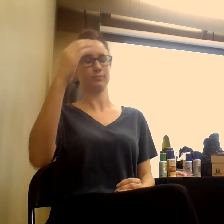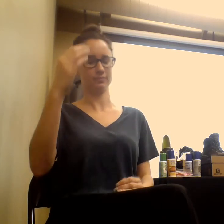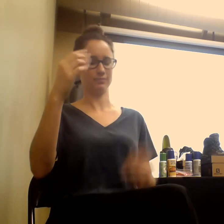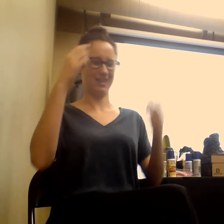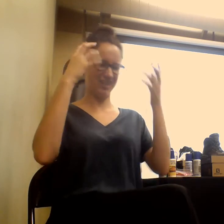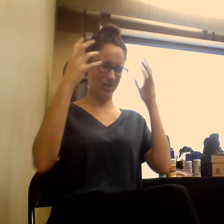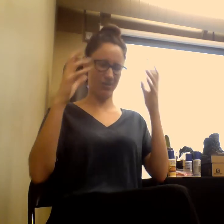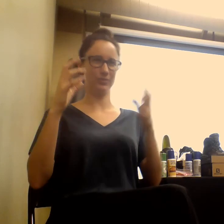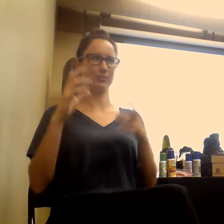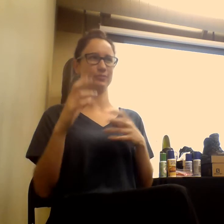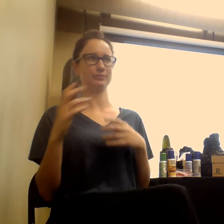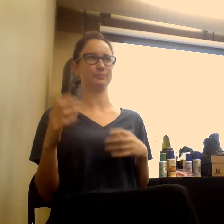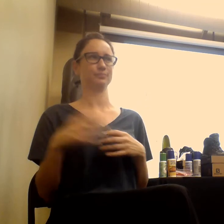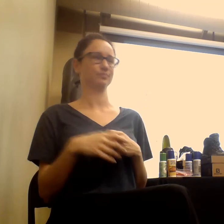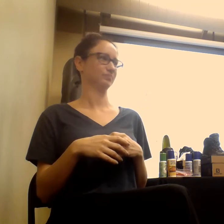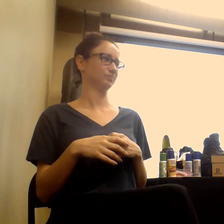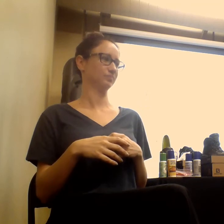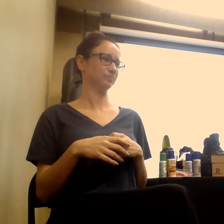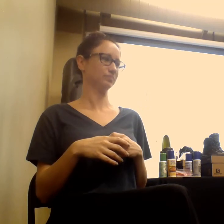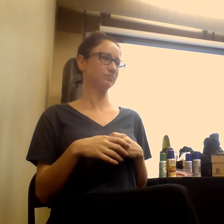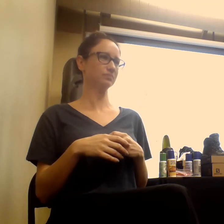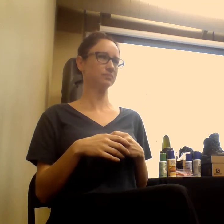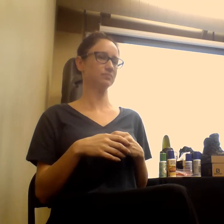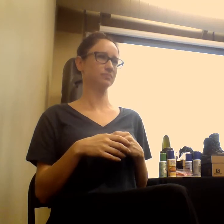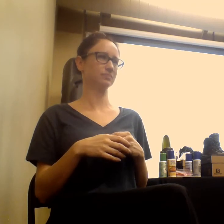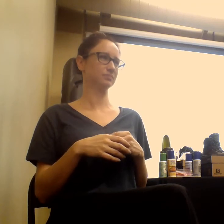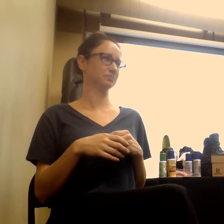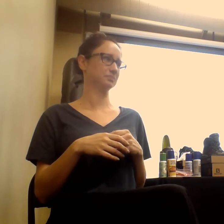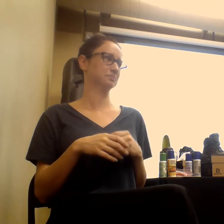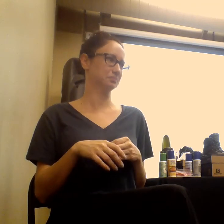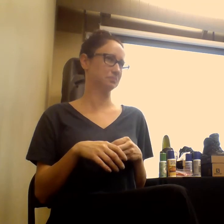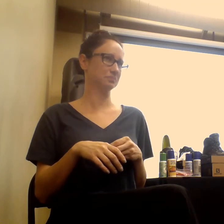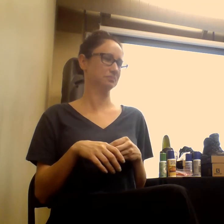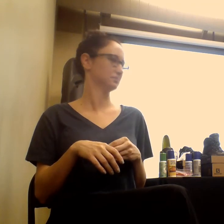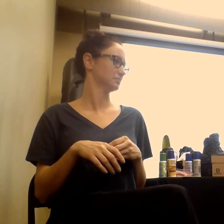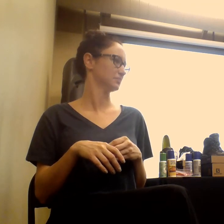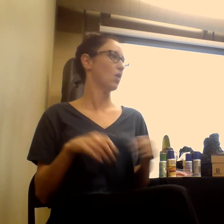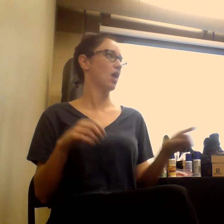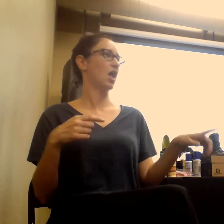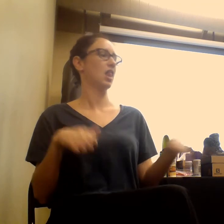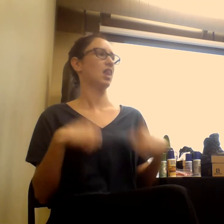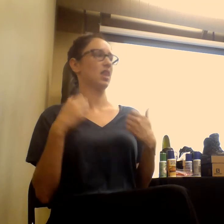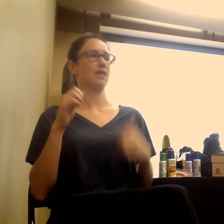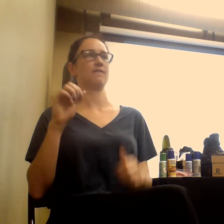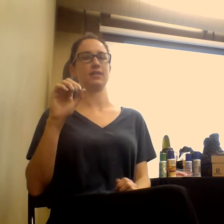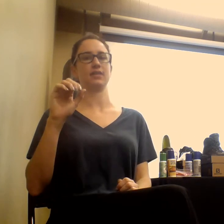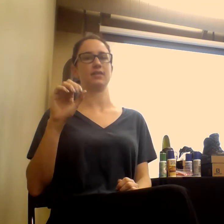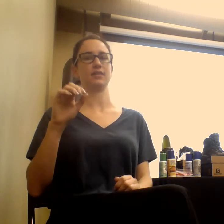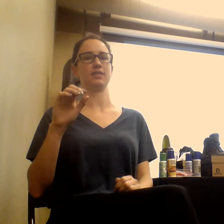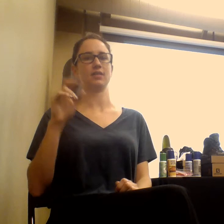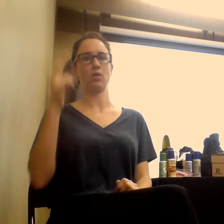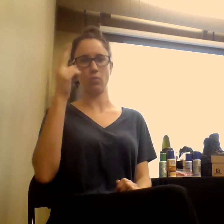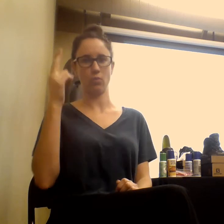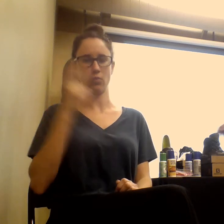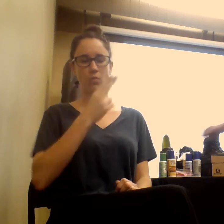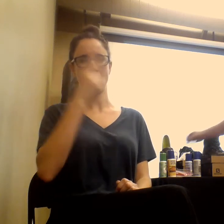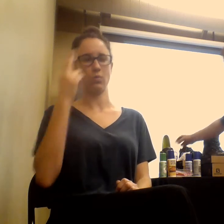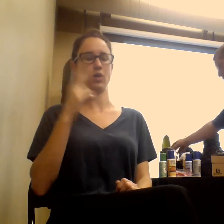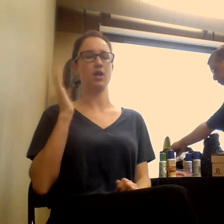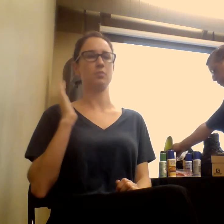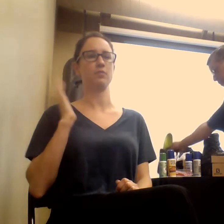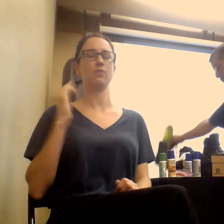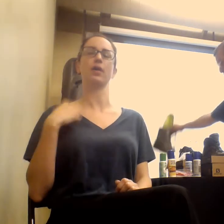so I don't have to look down as much, which it's not gonna be as wobbly as these. When I plant those things,